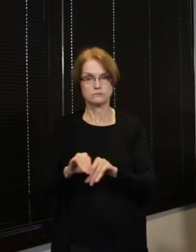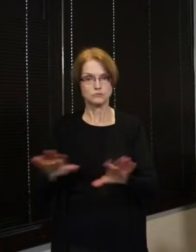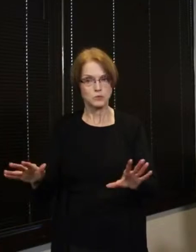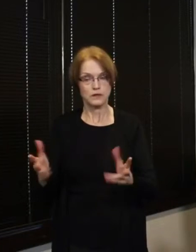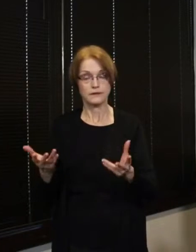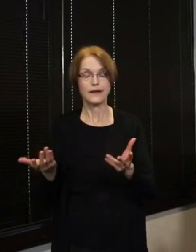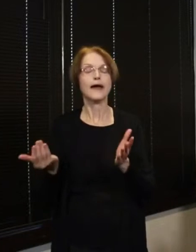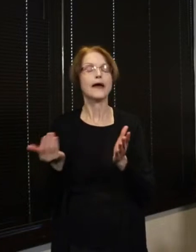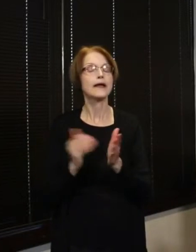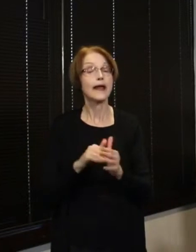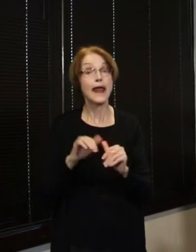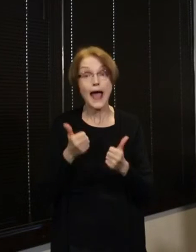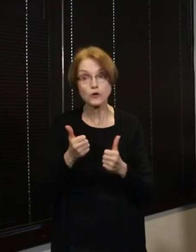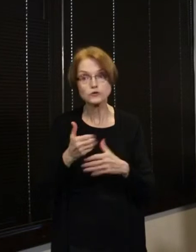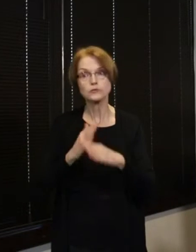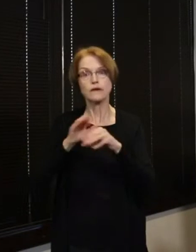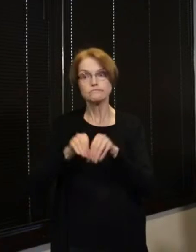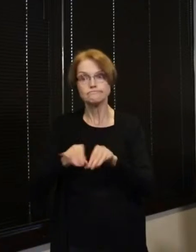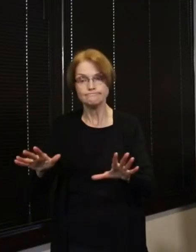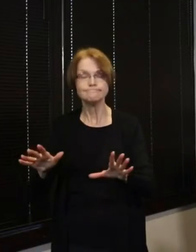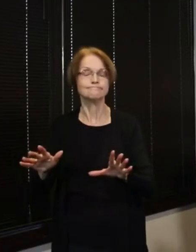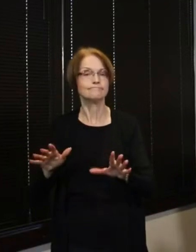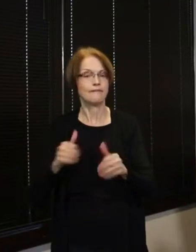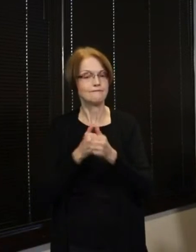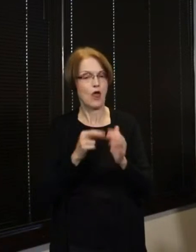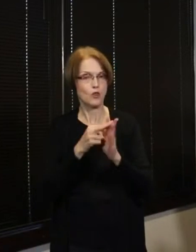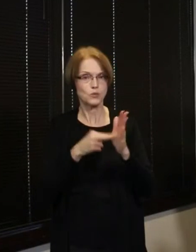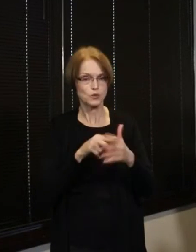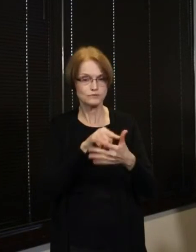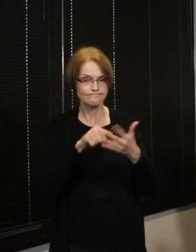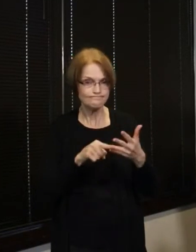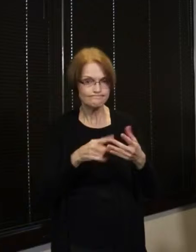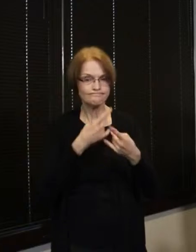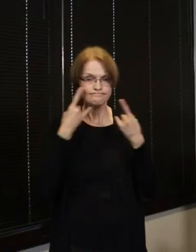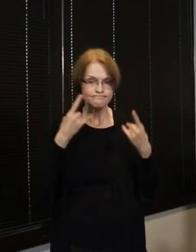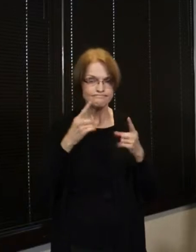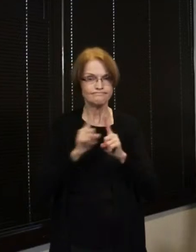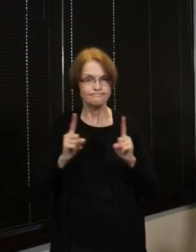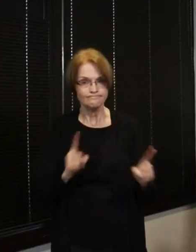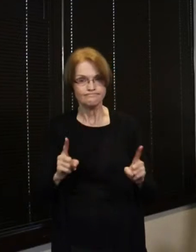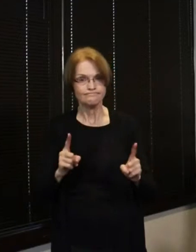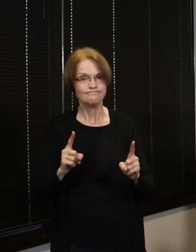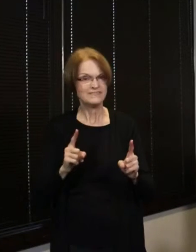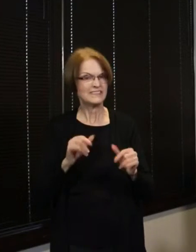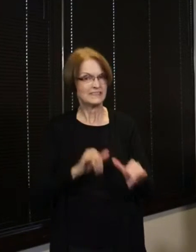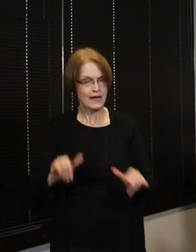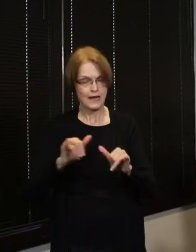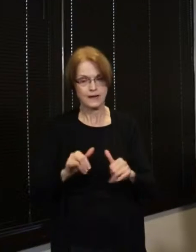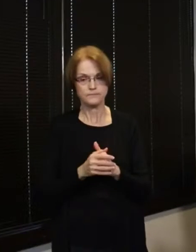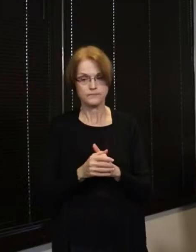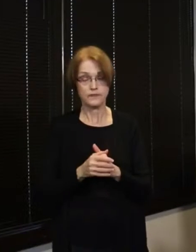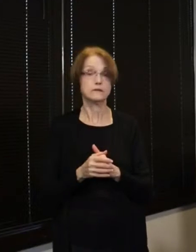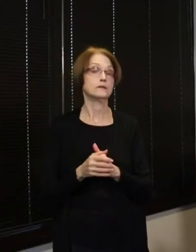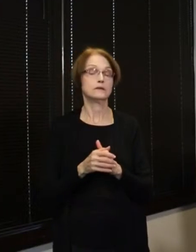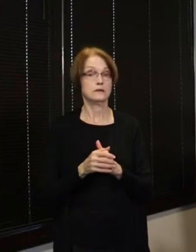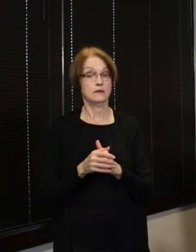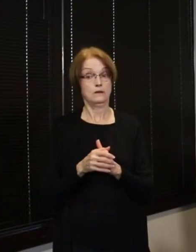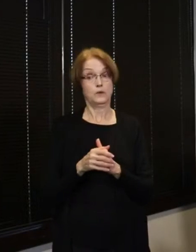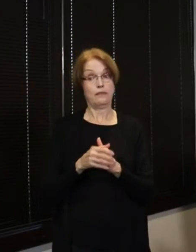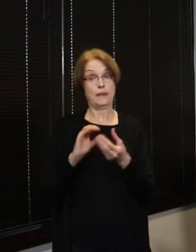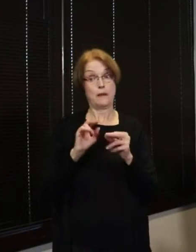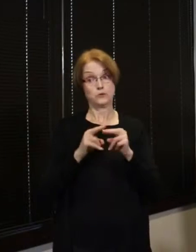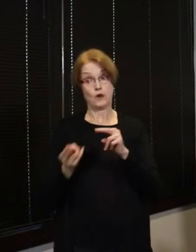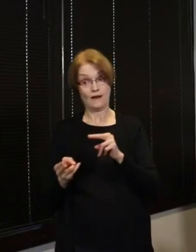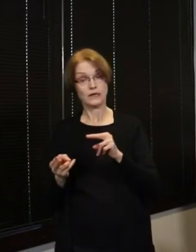decrease the risk of transmission is what's going to bring that number down. So with all of those cases dropping, the map is